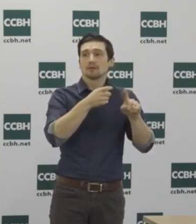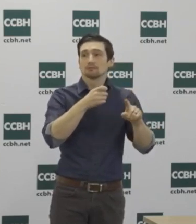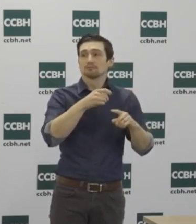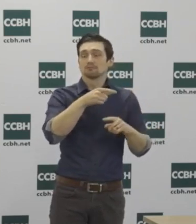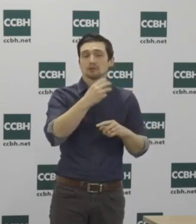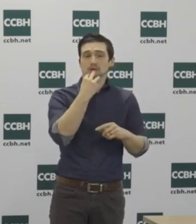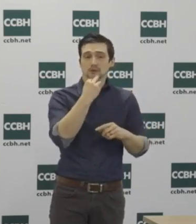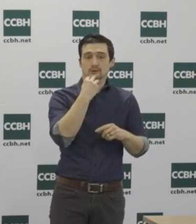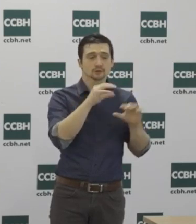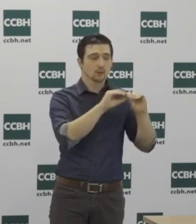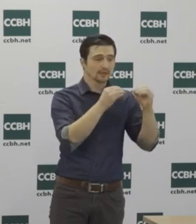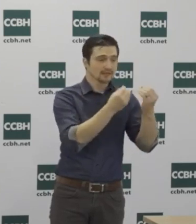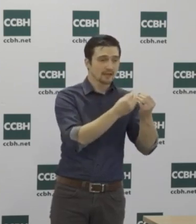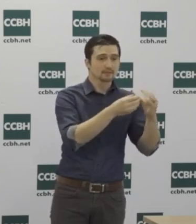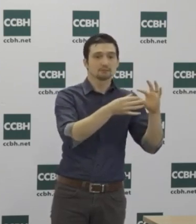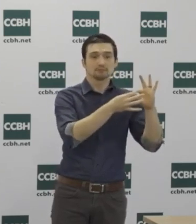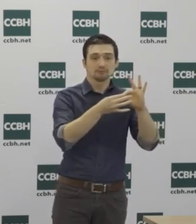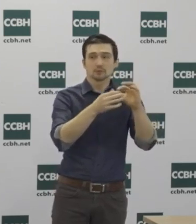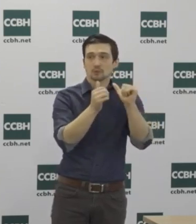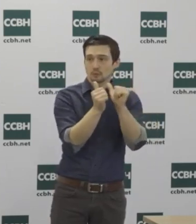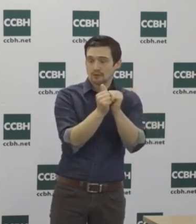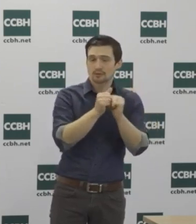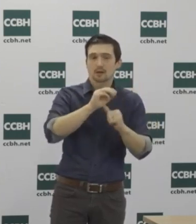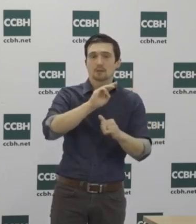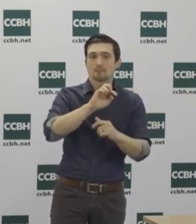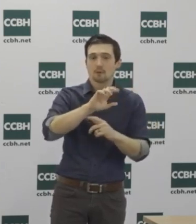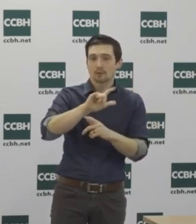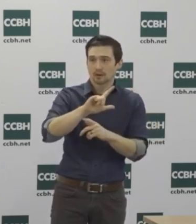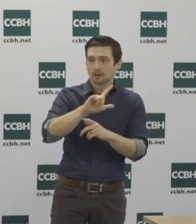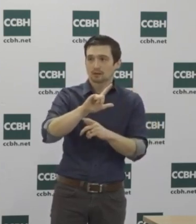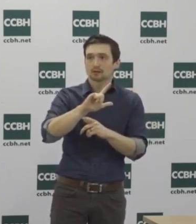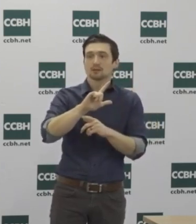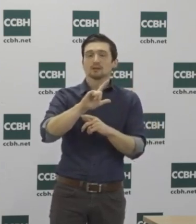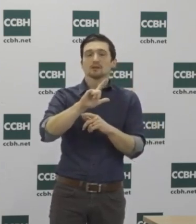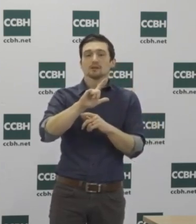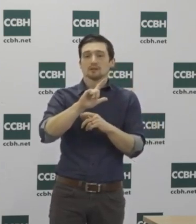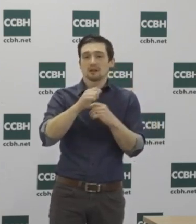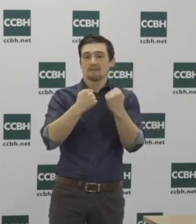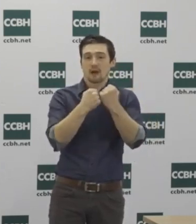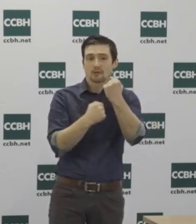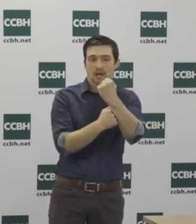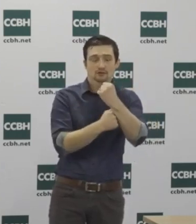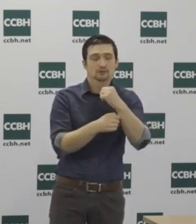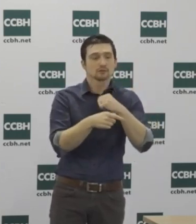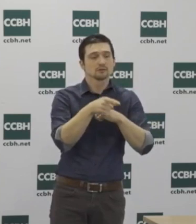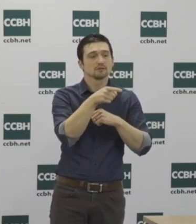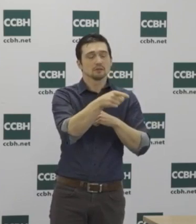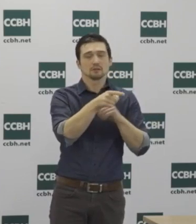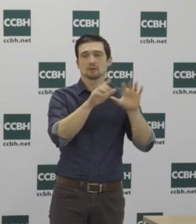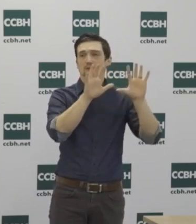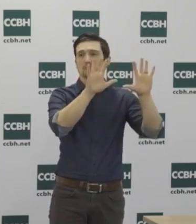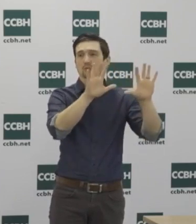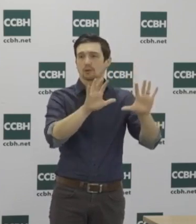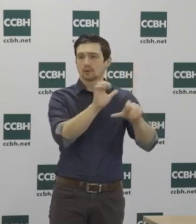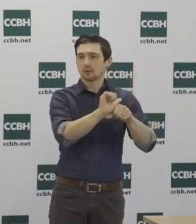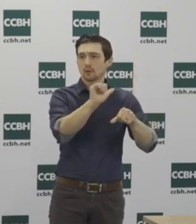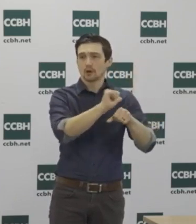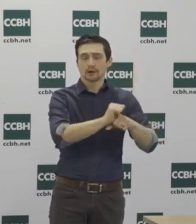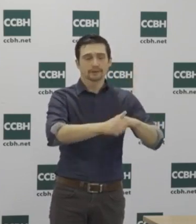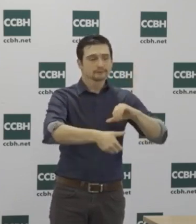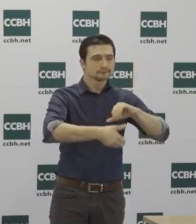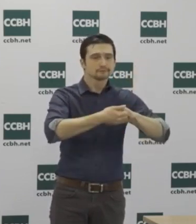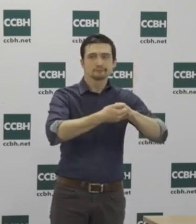conjunction with the Jack, Joseph, and Morton Mandel Foundation, it's a mouthful, but they really are doing great things,